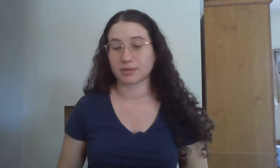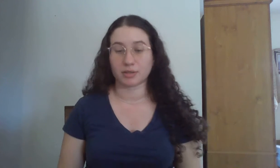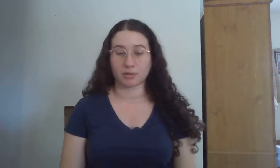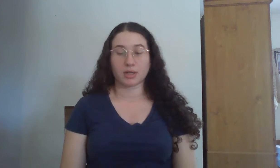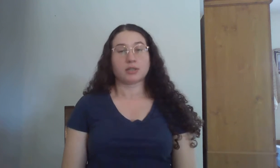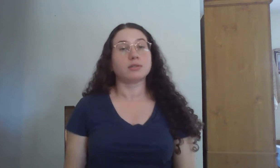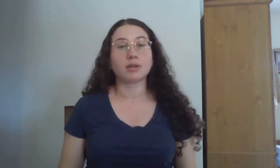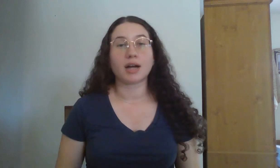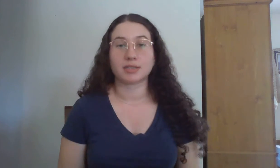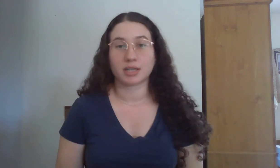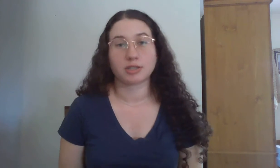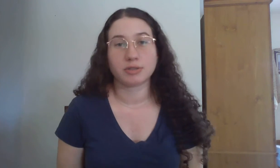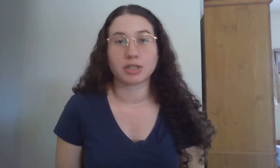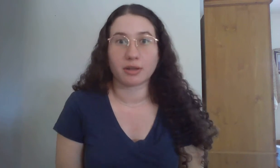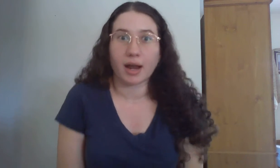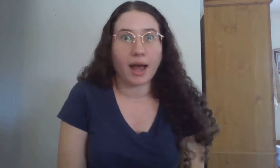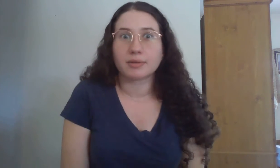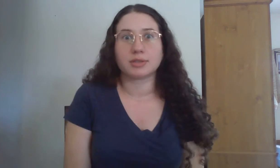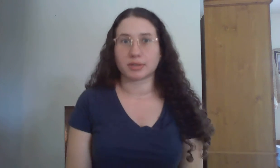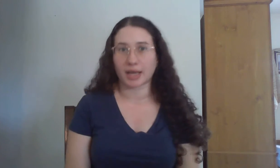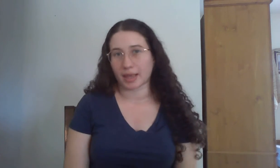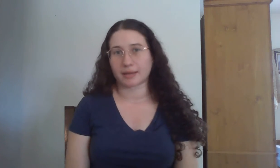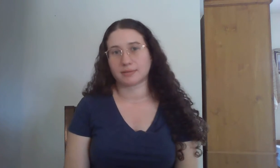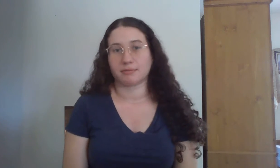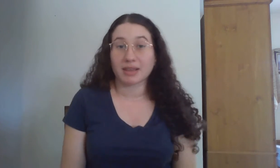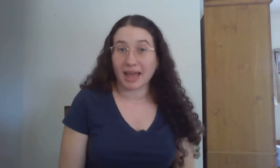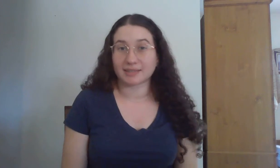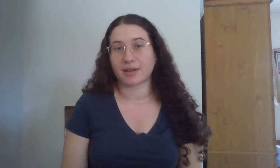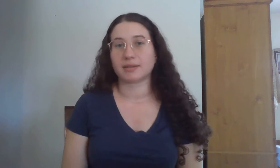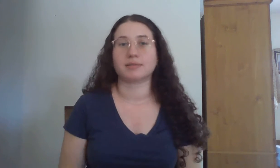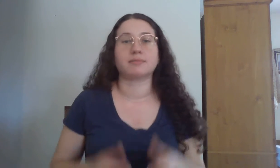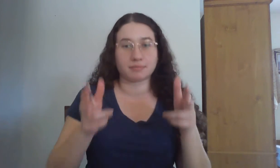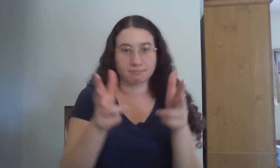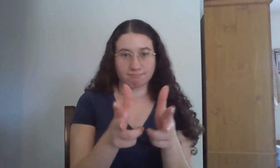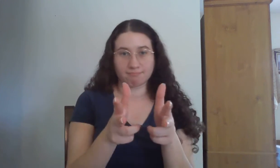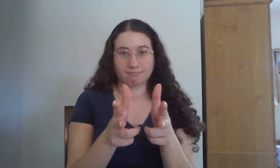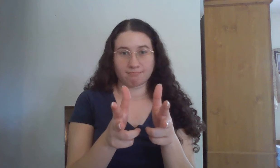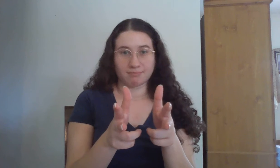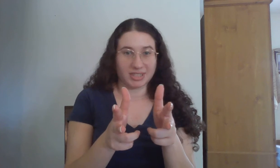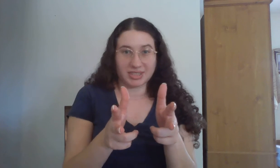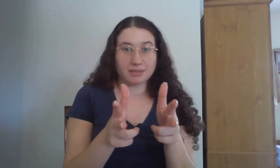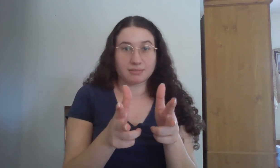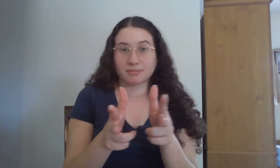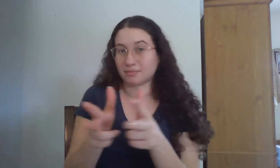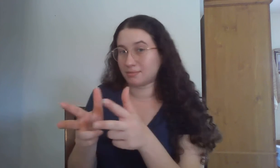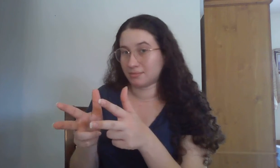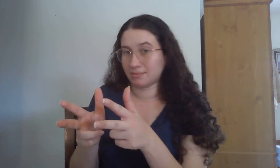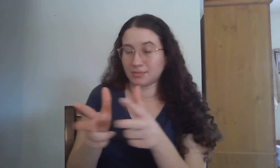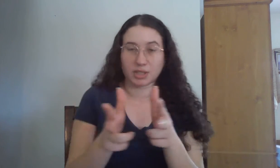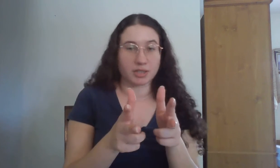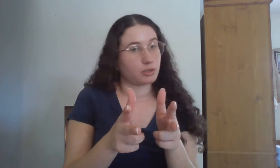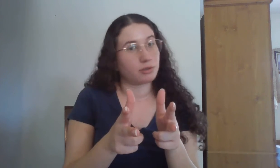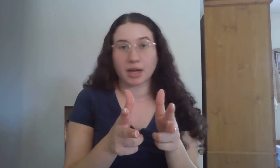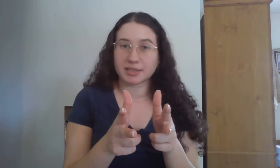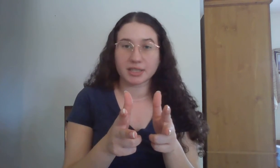So two cars next to each other, how would you sign them with classifiers? Just it. You got two cars next